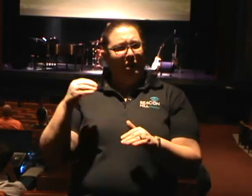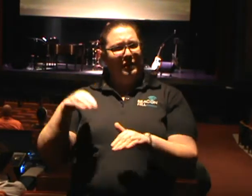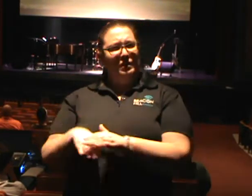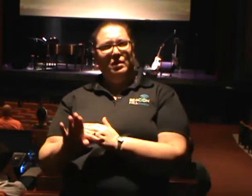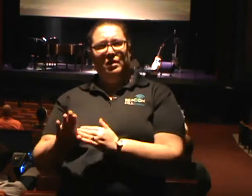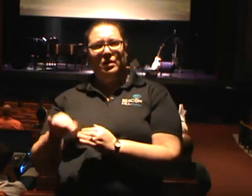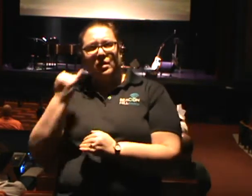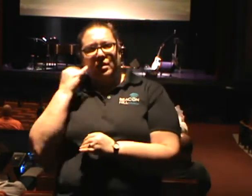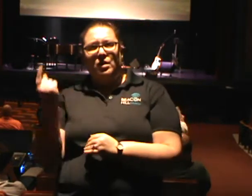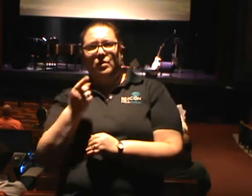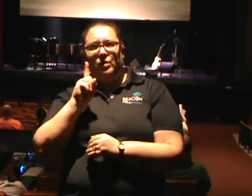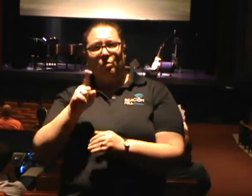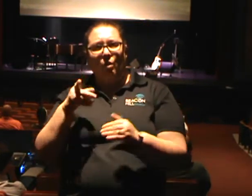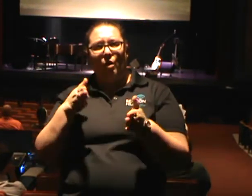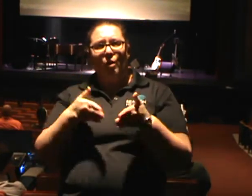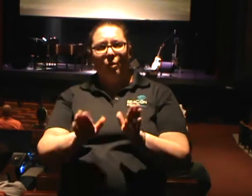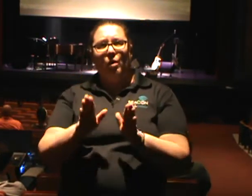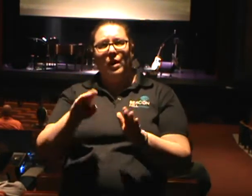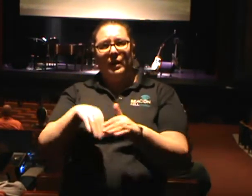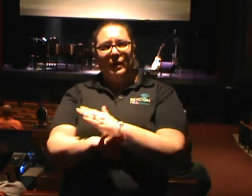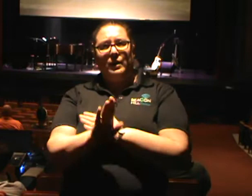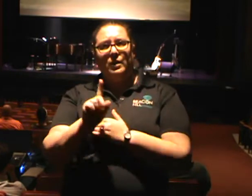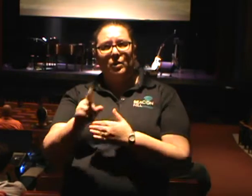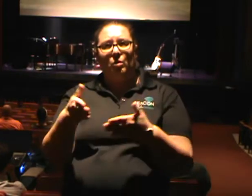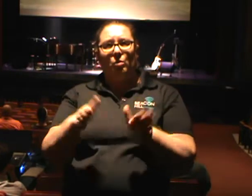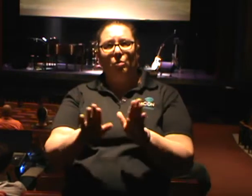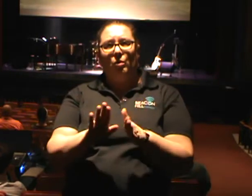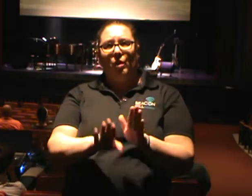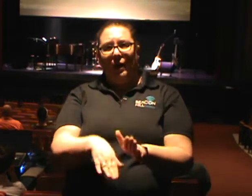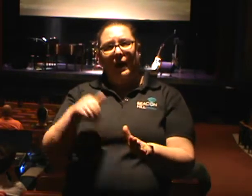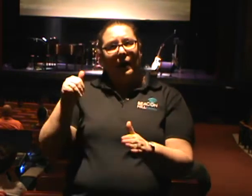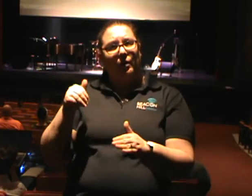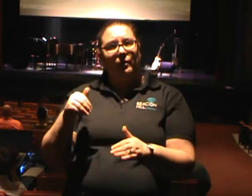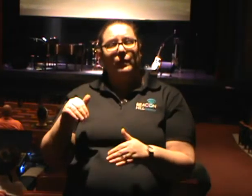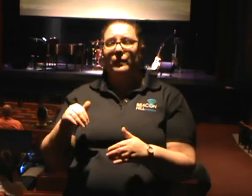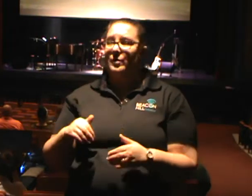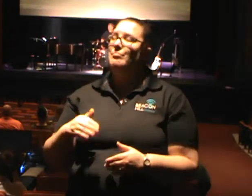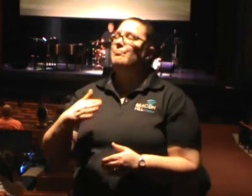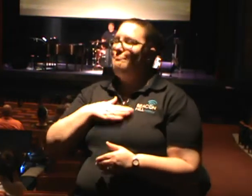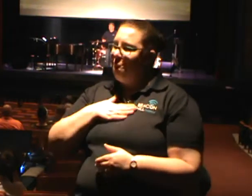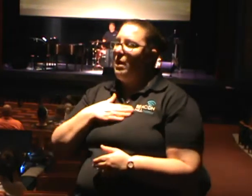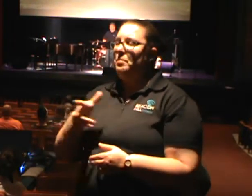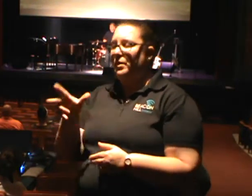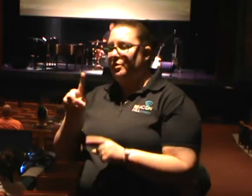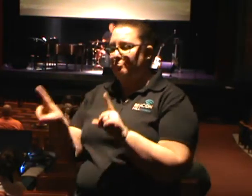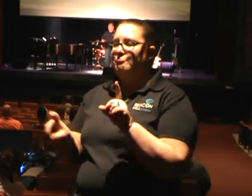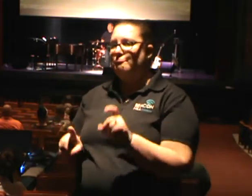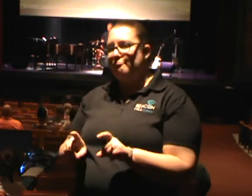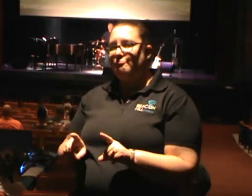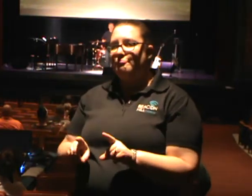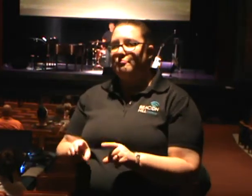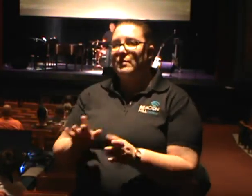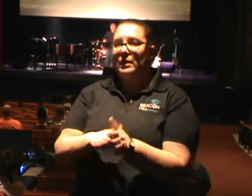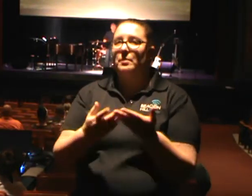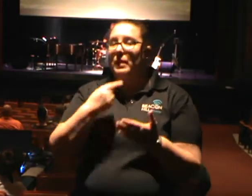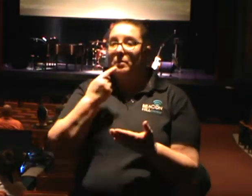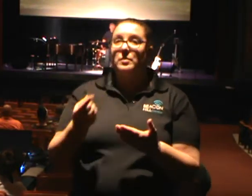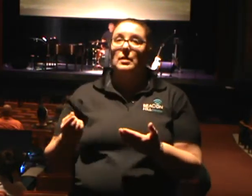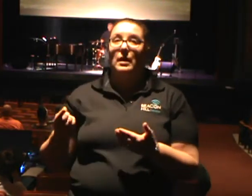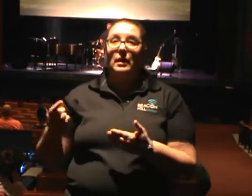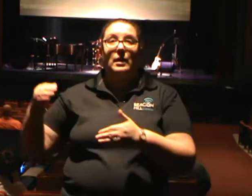There's only one way in and one way out. I'm glad you asked. Scripture says that they came in another